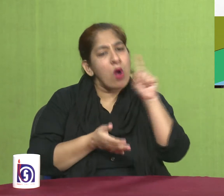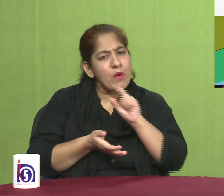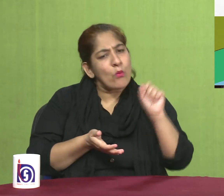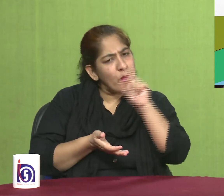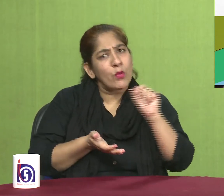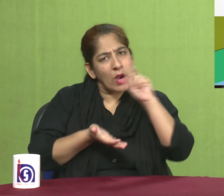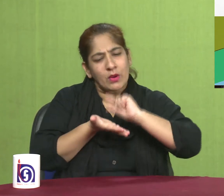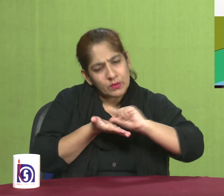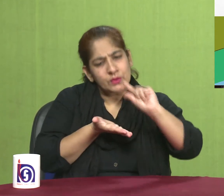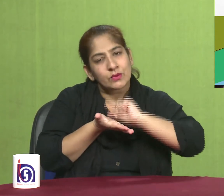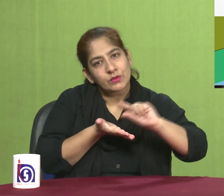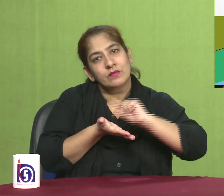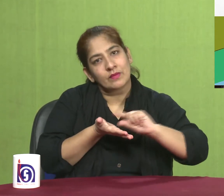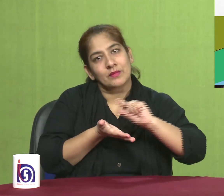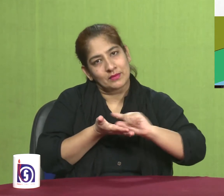Like on monthly basis you pay EMI.